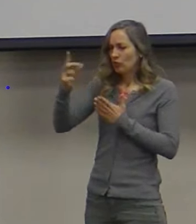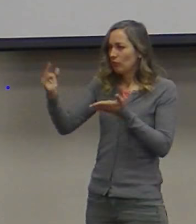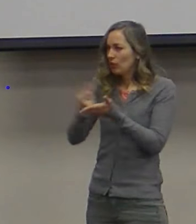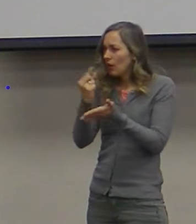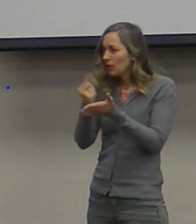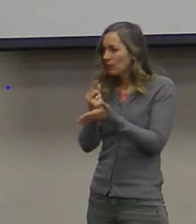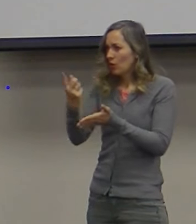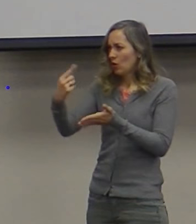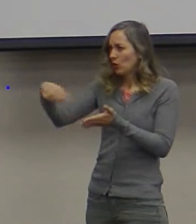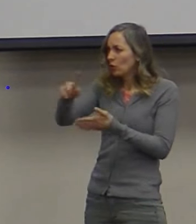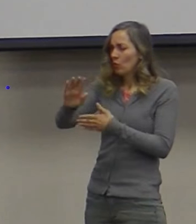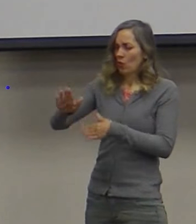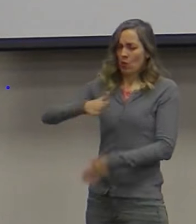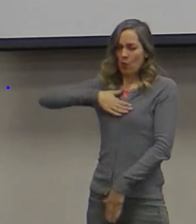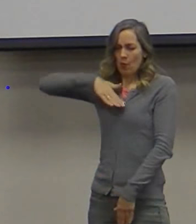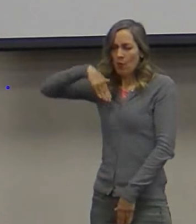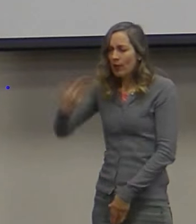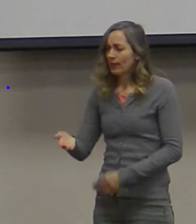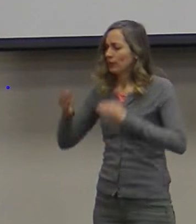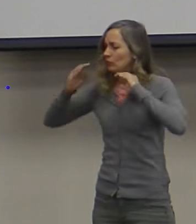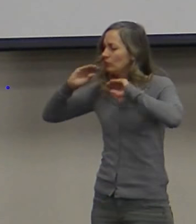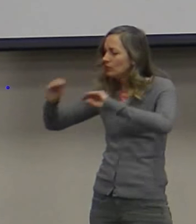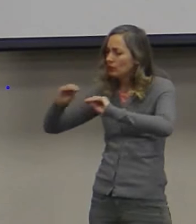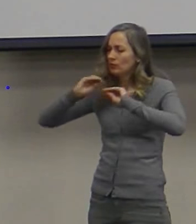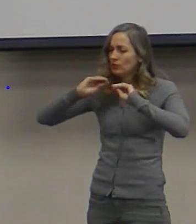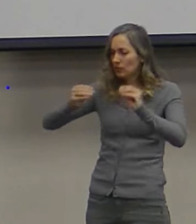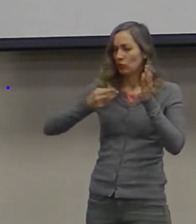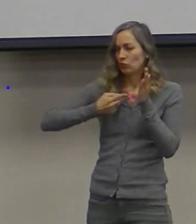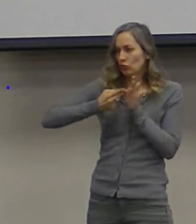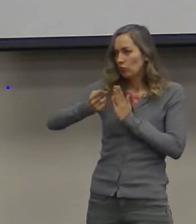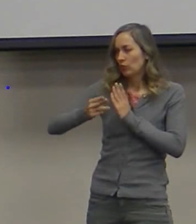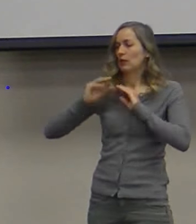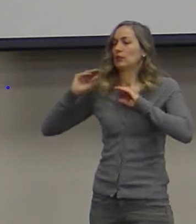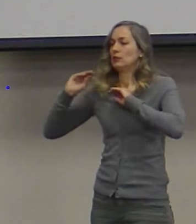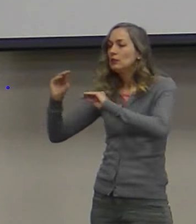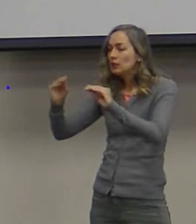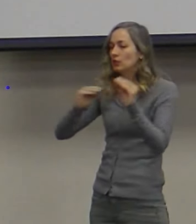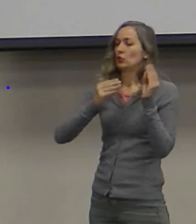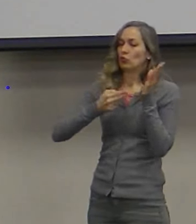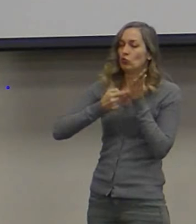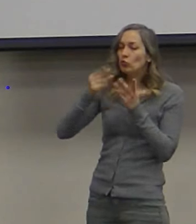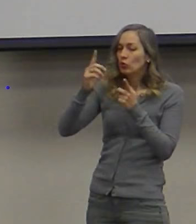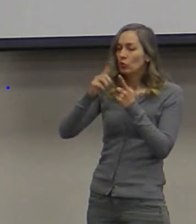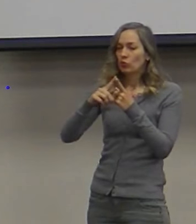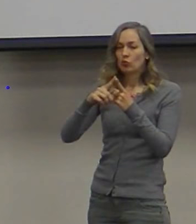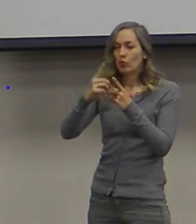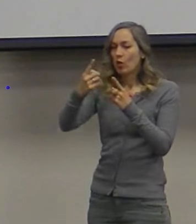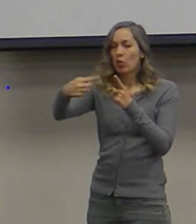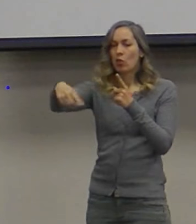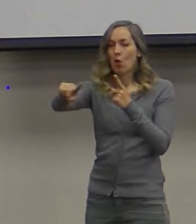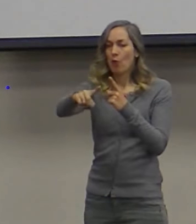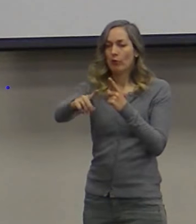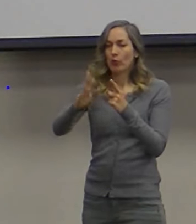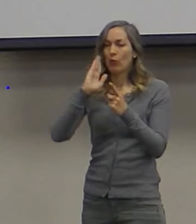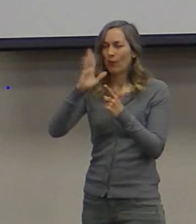you willing to teach truth? To teach the truth to those who will hate